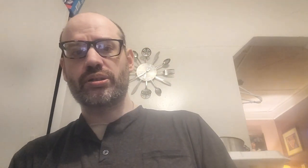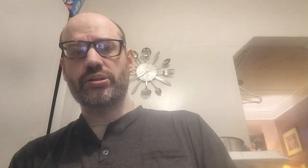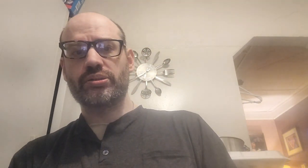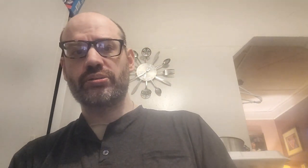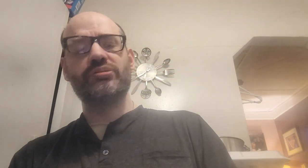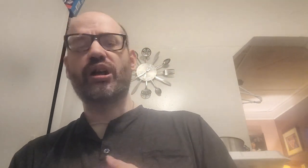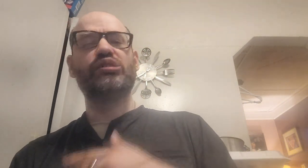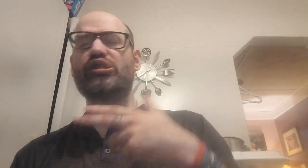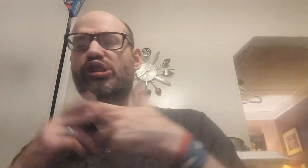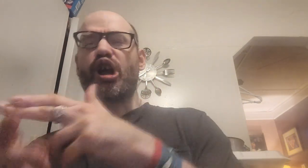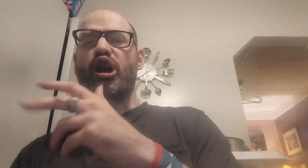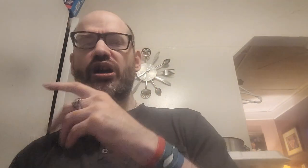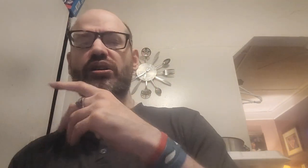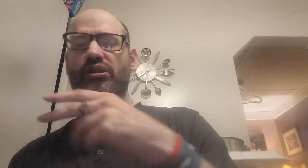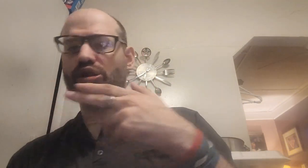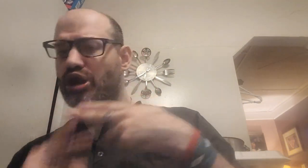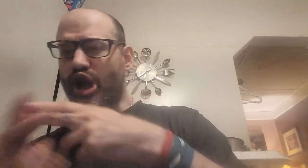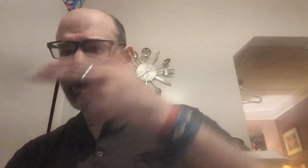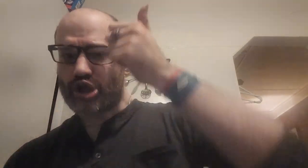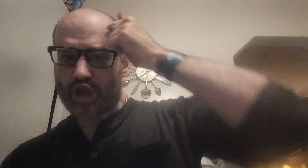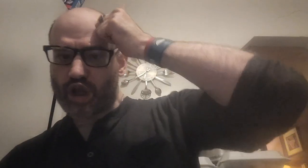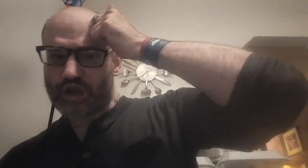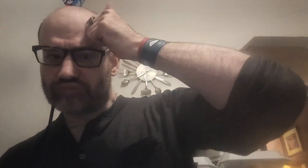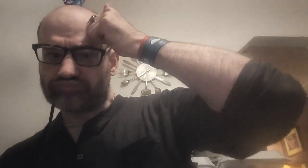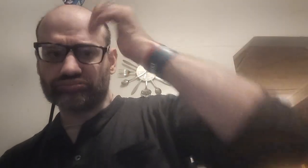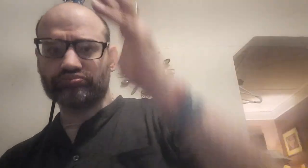But I can call Toka.